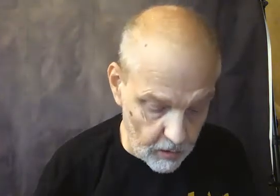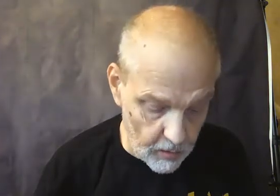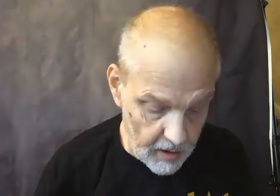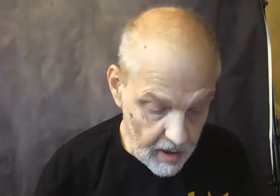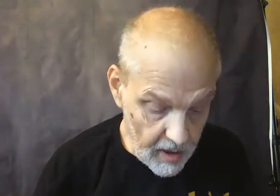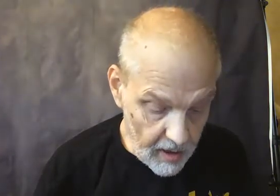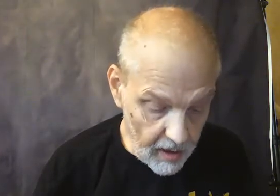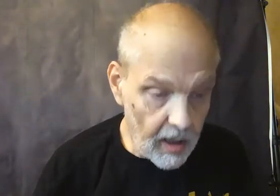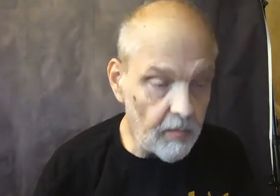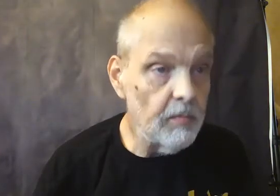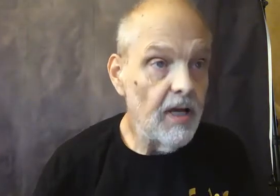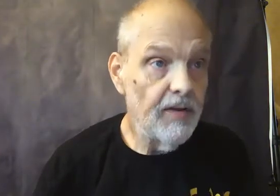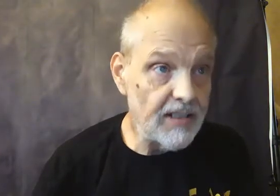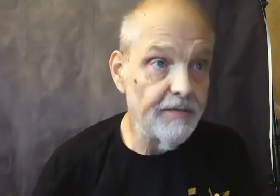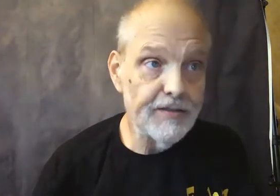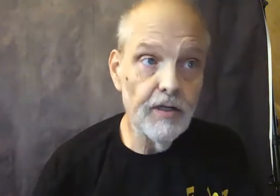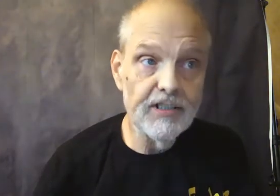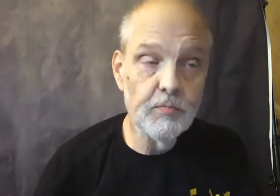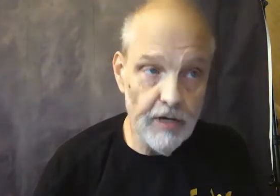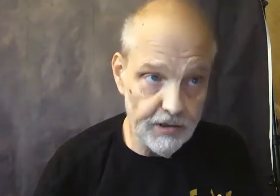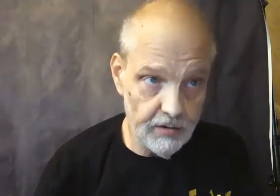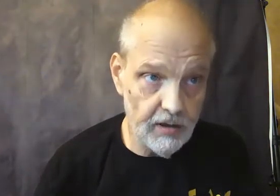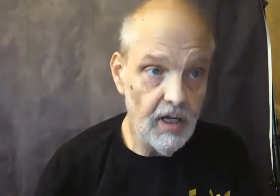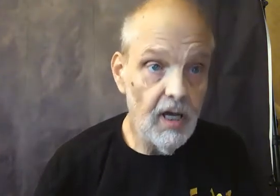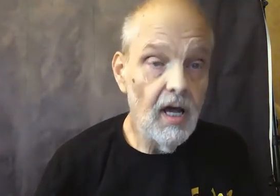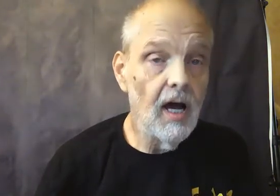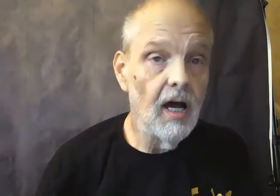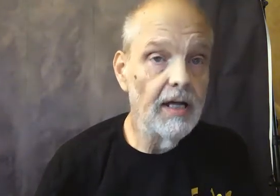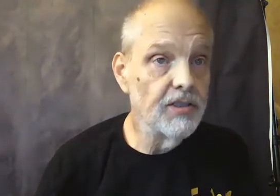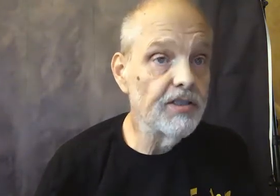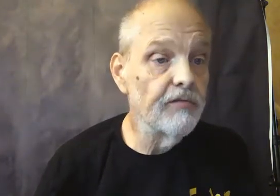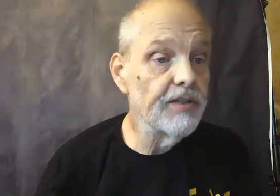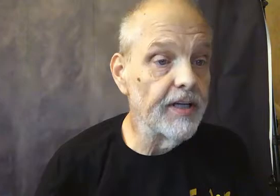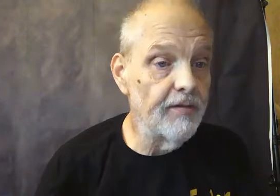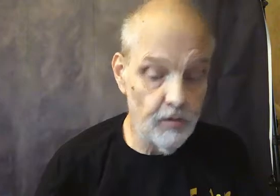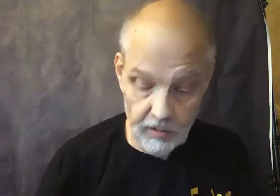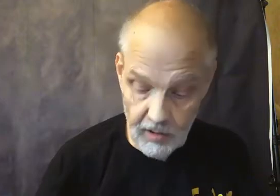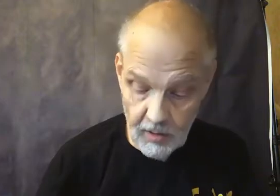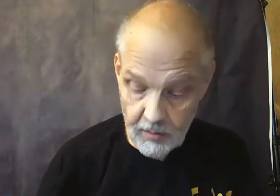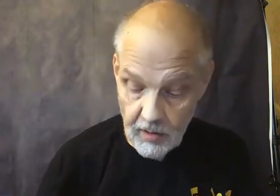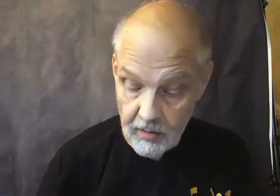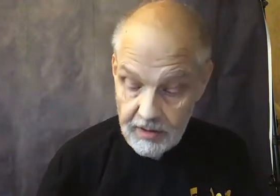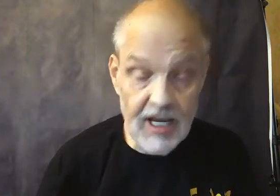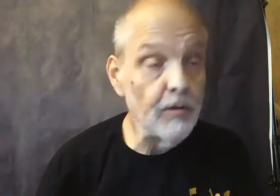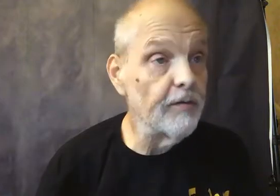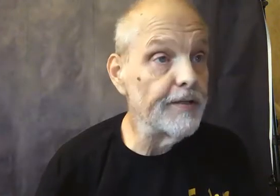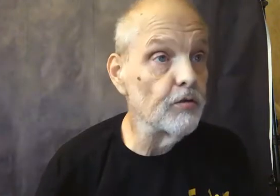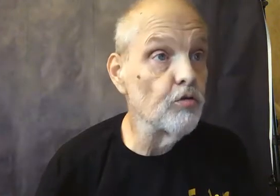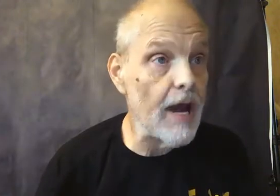So that's facial expression. I just recently gave you an example of facial